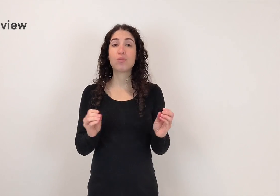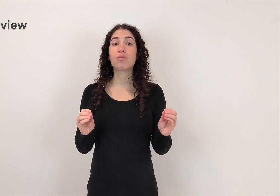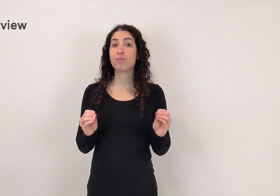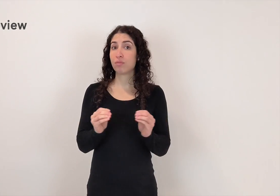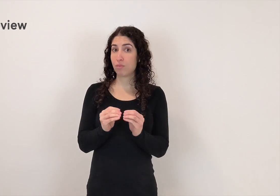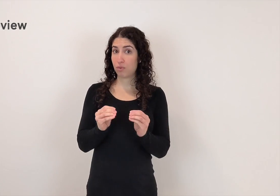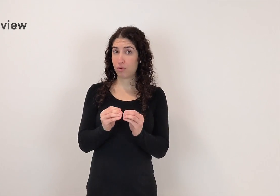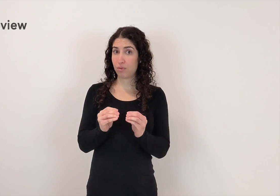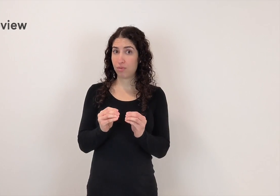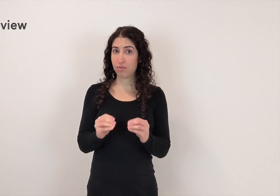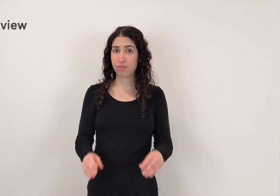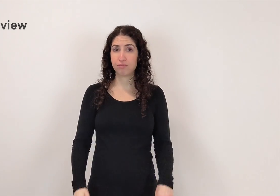Again, more,